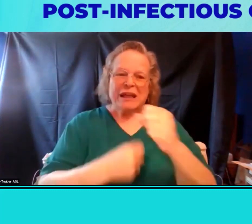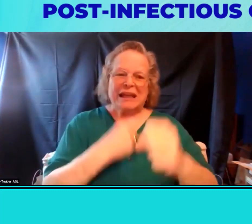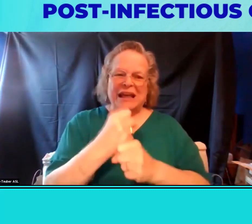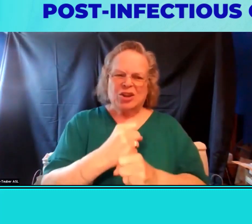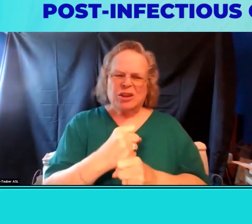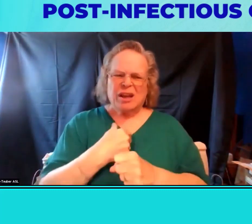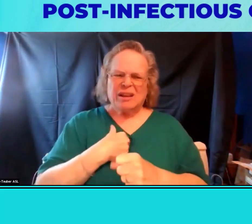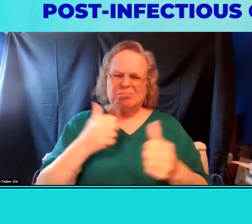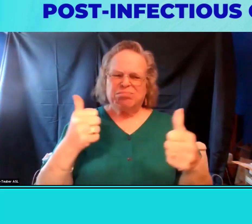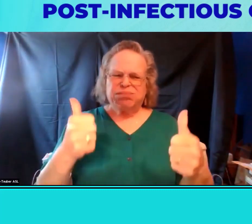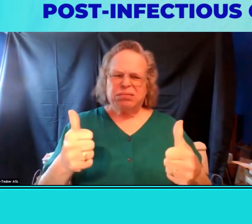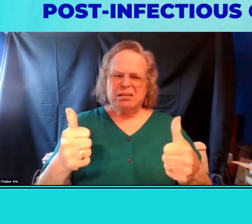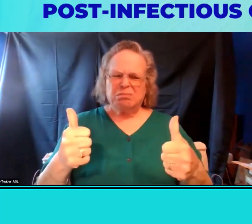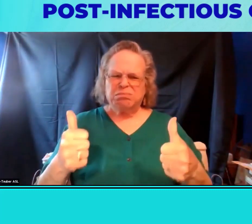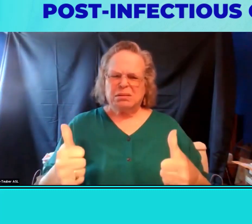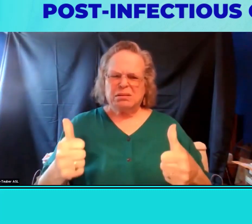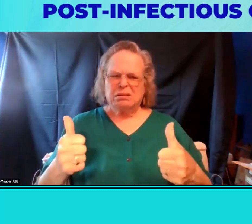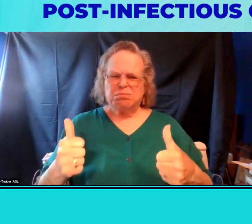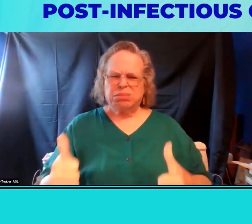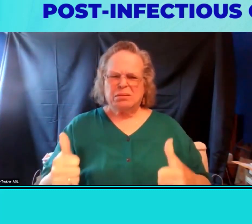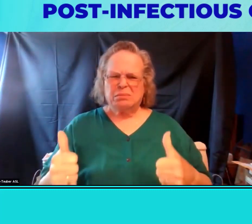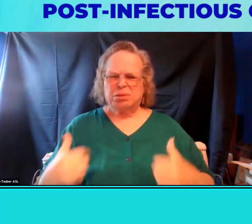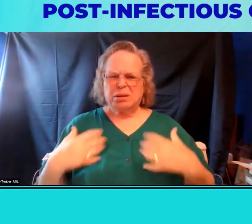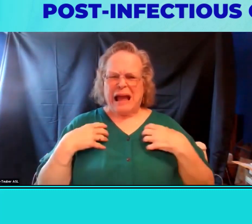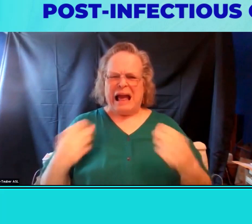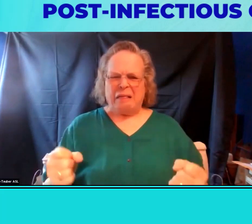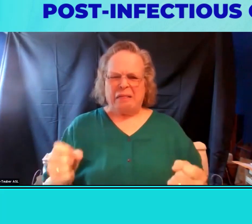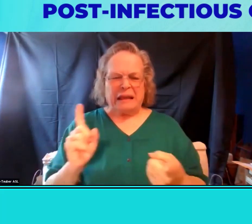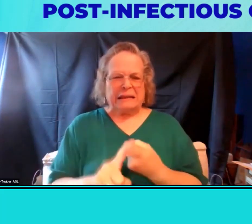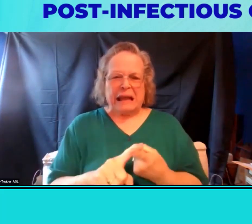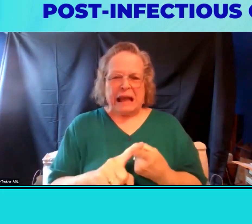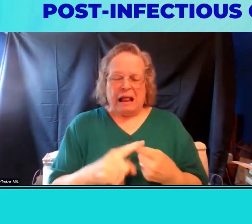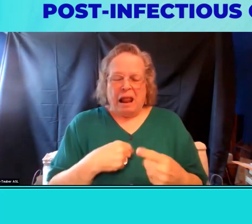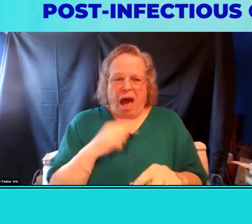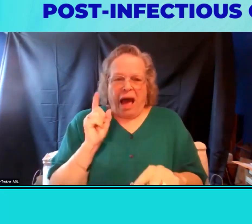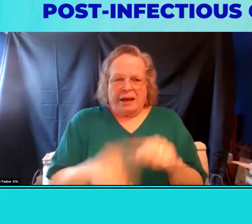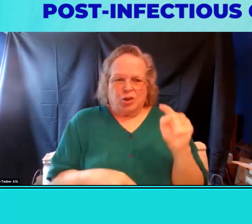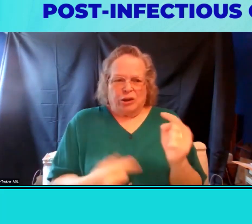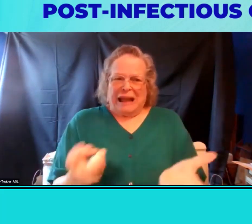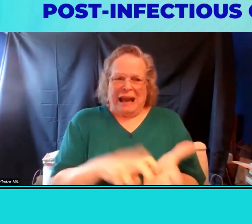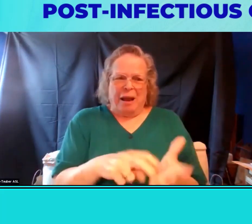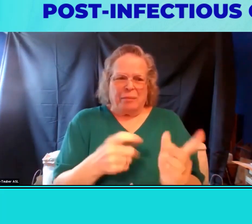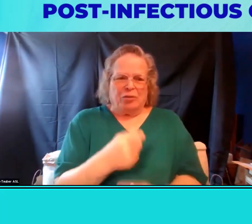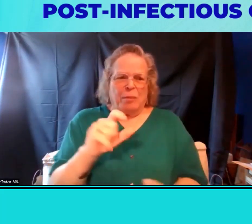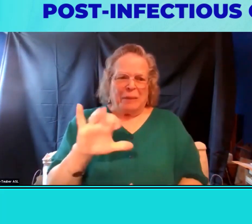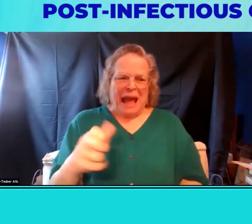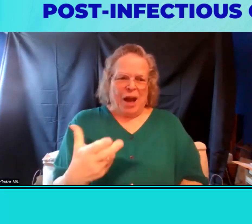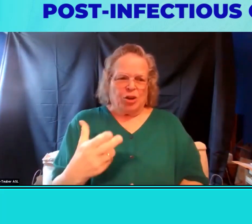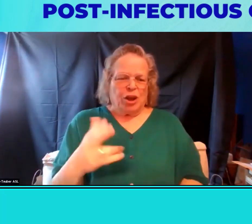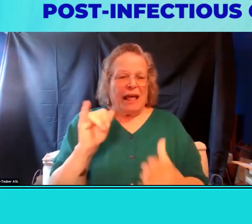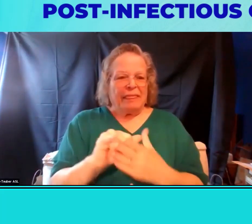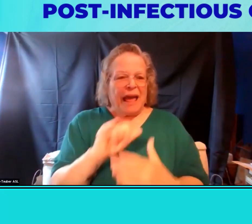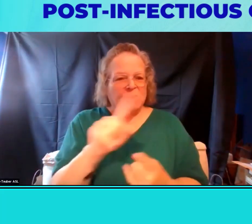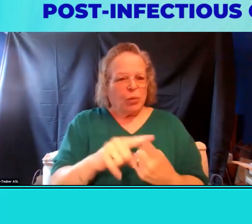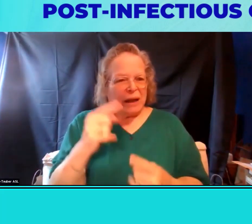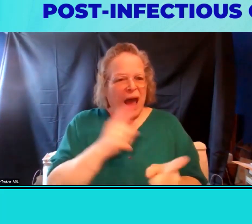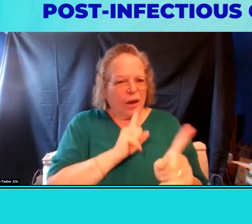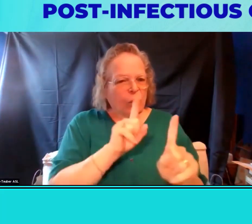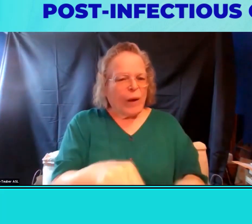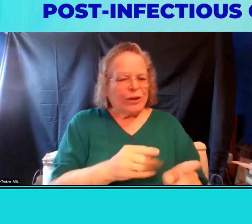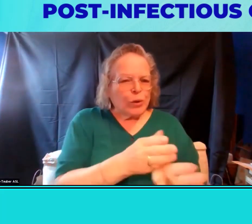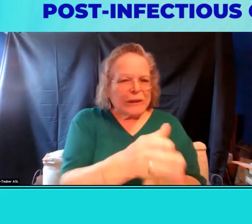going downhill again until I was barely able to leave the couch. That's when I started seeing a specialist and